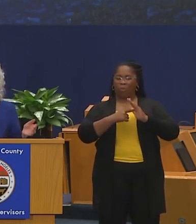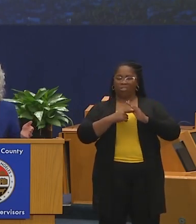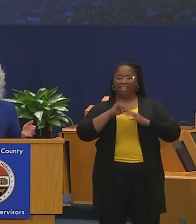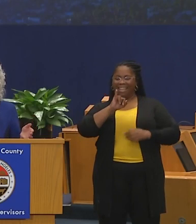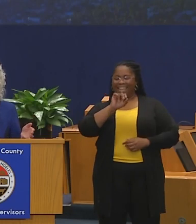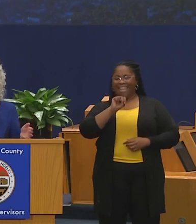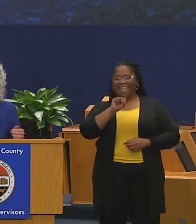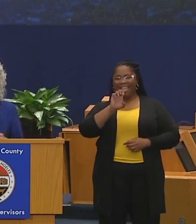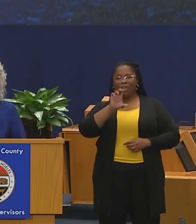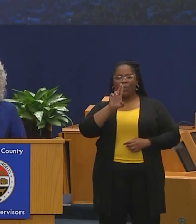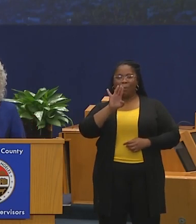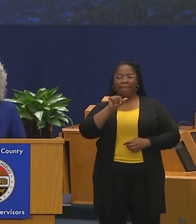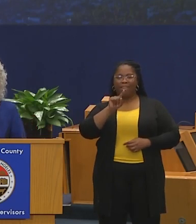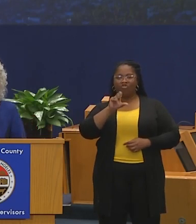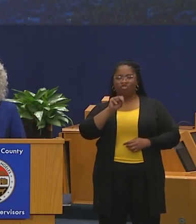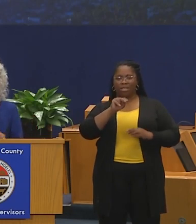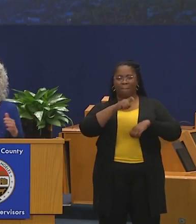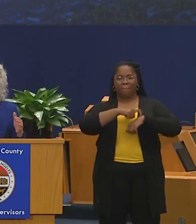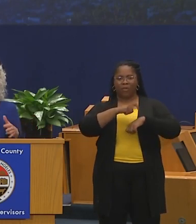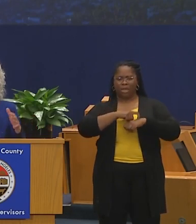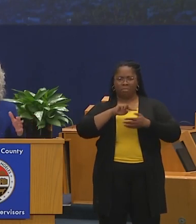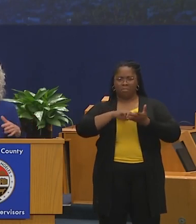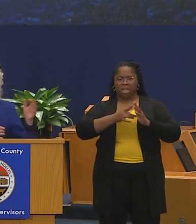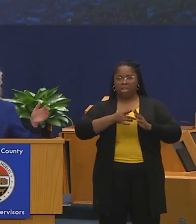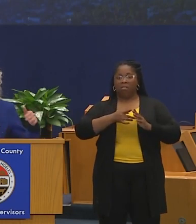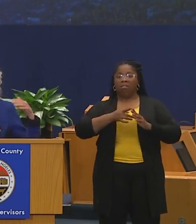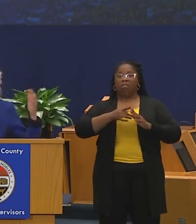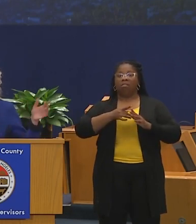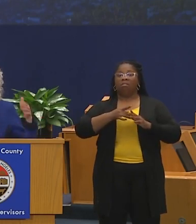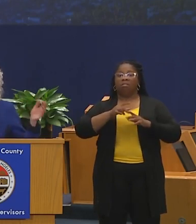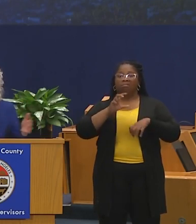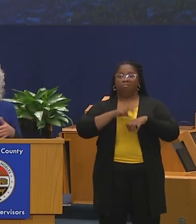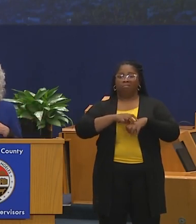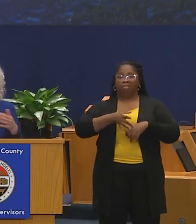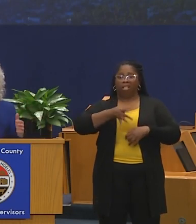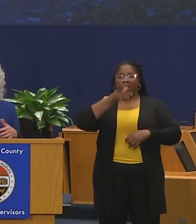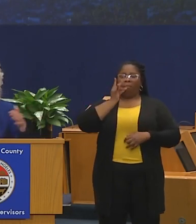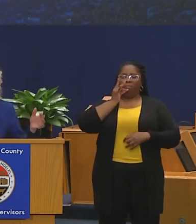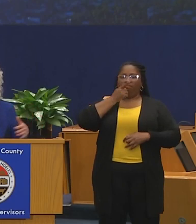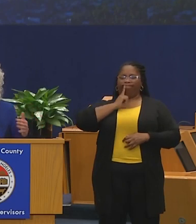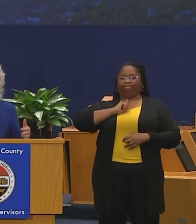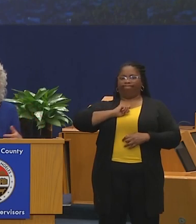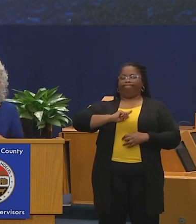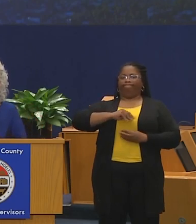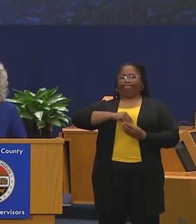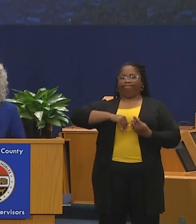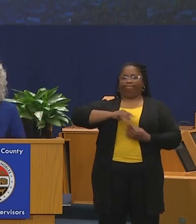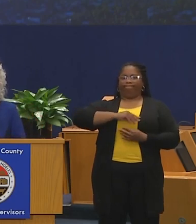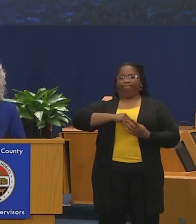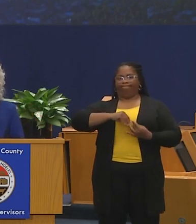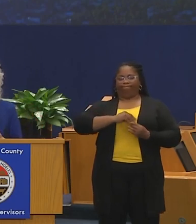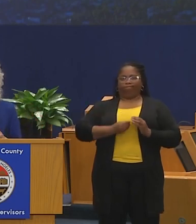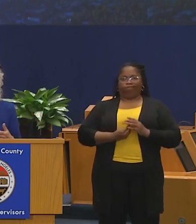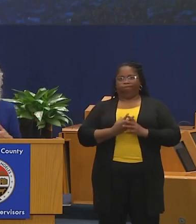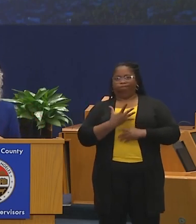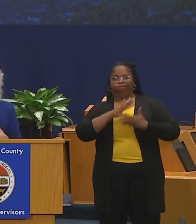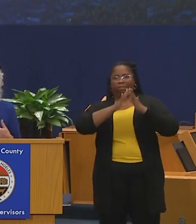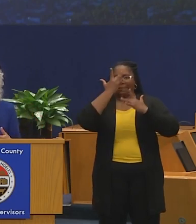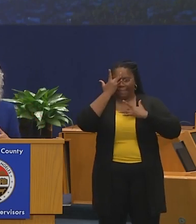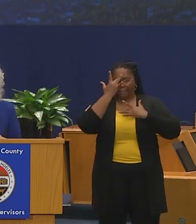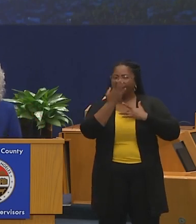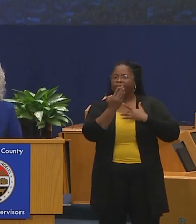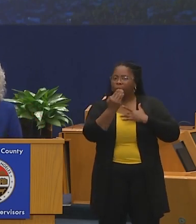is 14 days. So that's a long time to sort of like look back and see like all of your interactions. It's